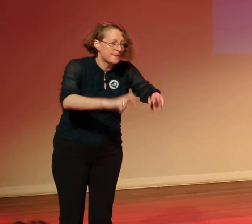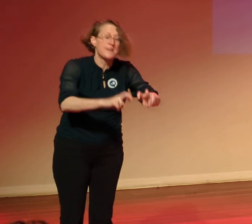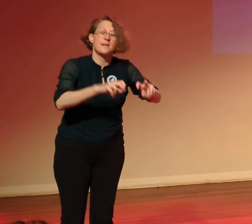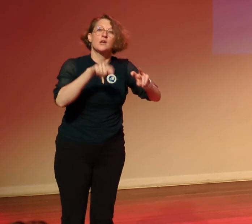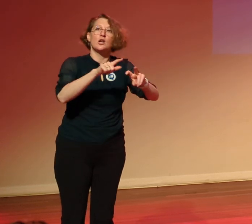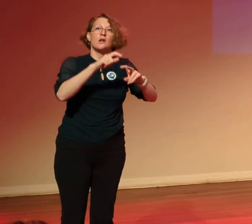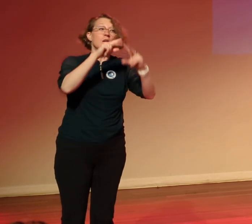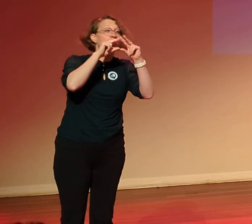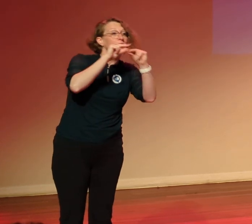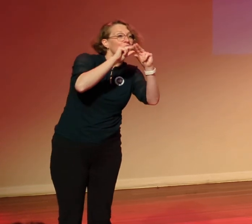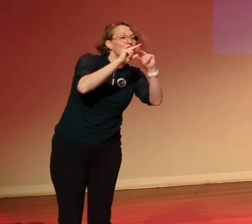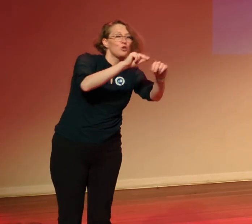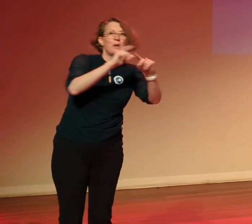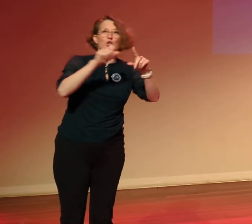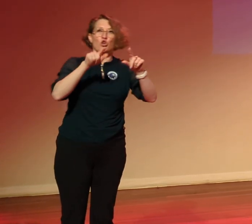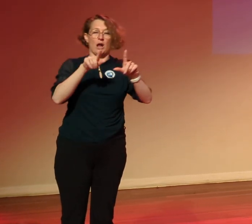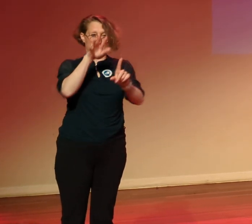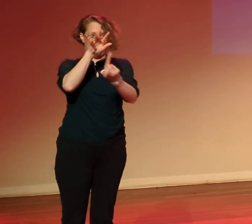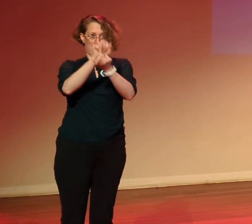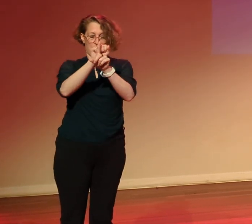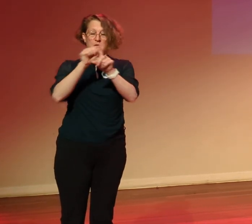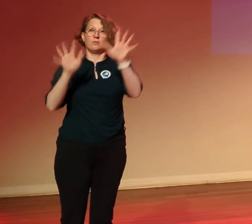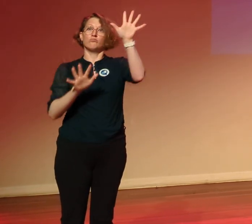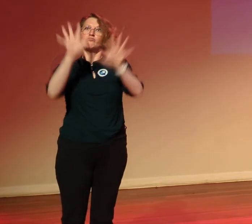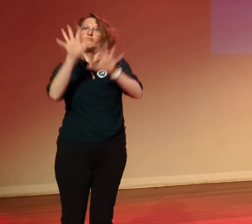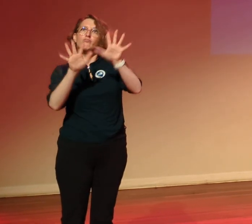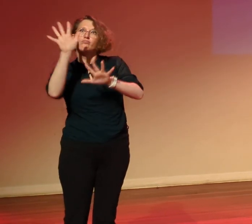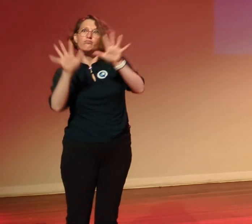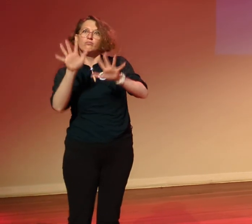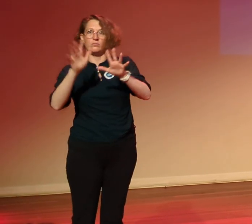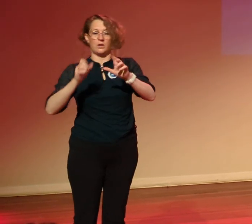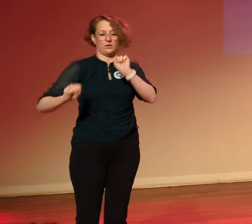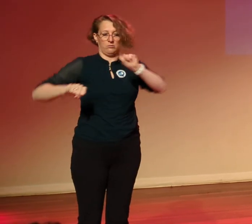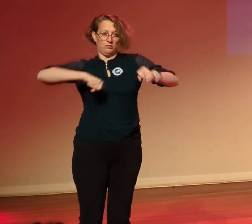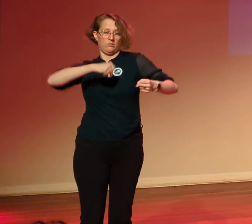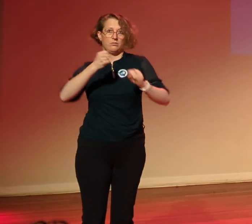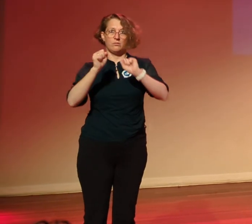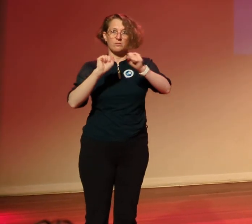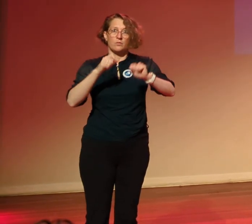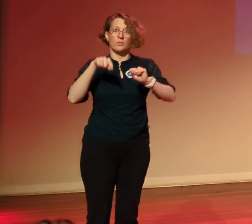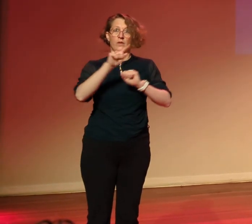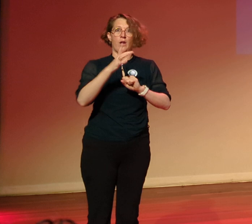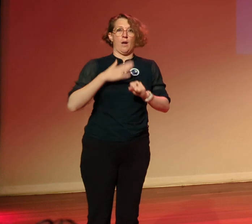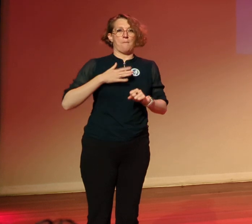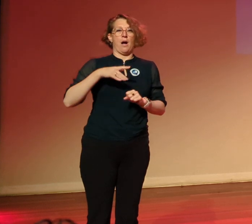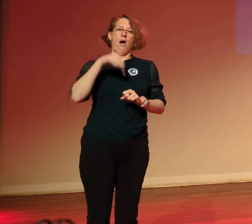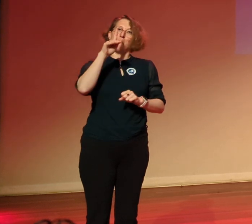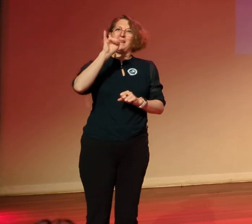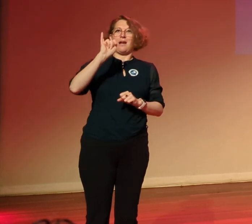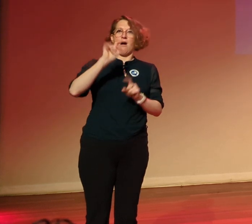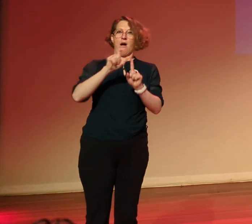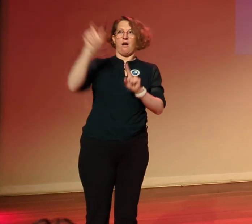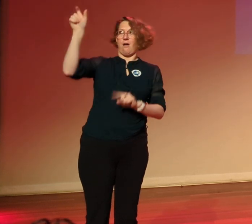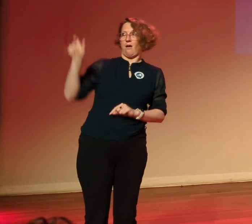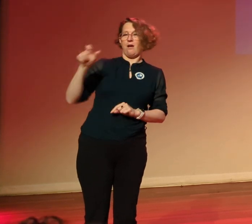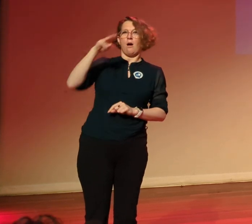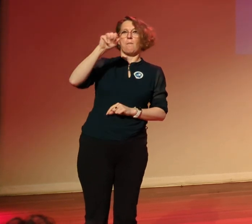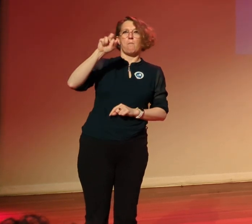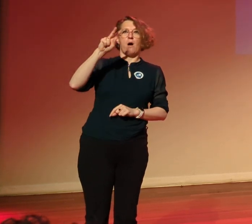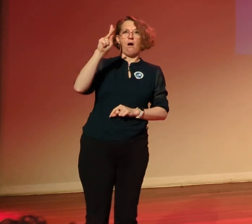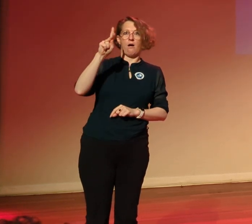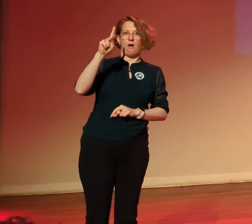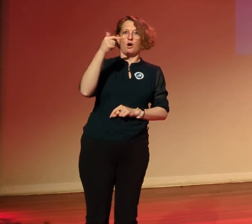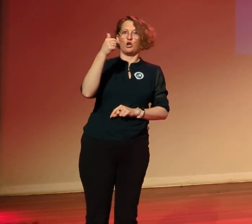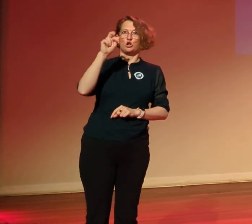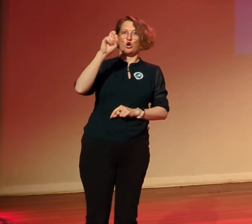and actor detection in the data that has been pioneered by my PI, Mark Turner, and other senior members